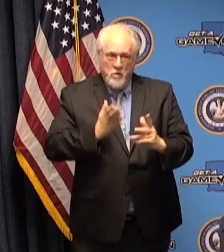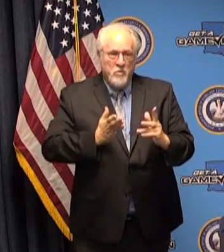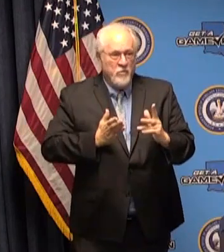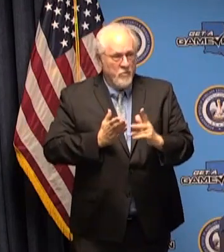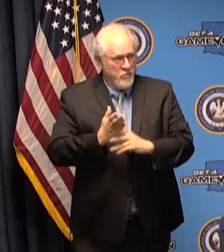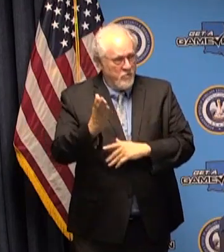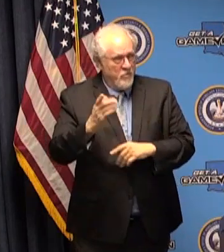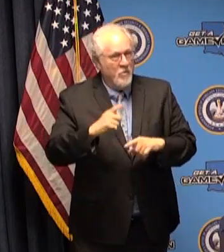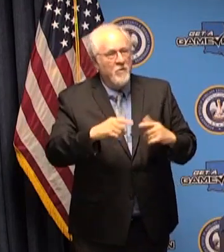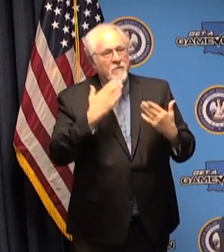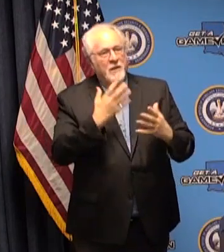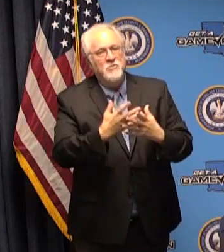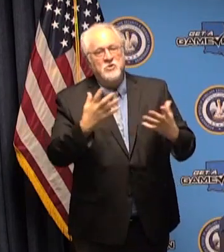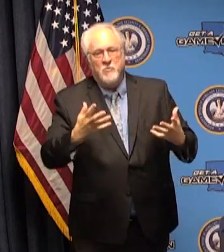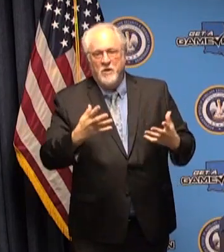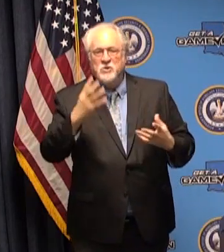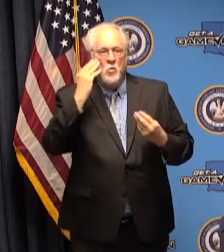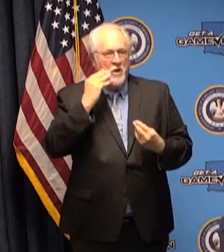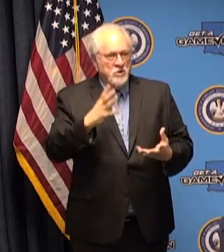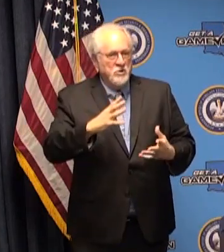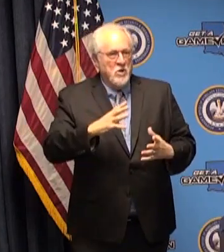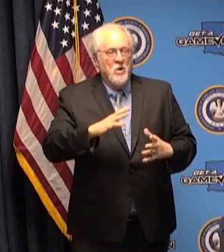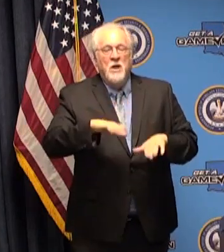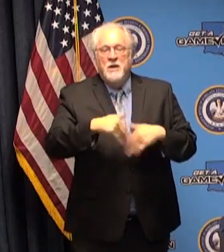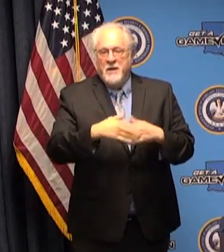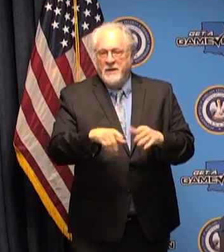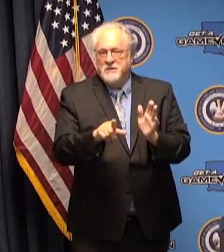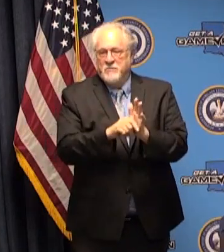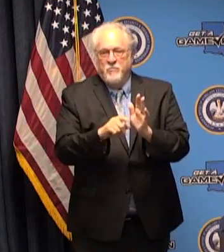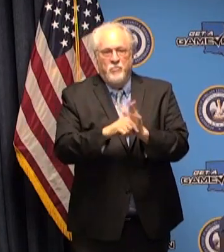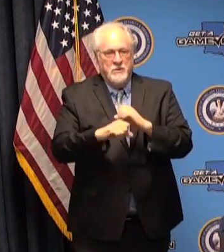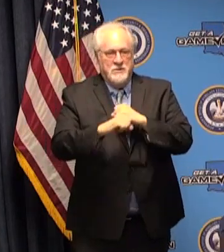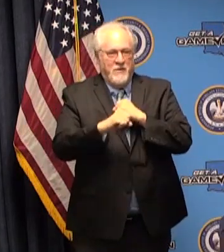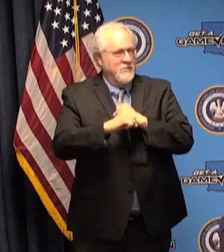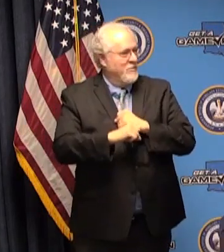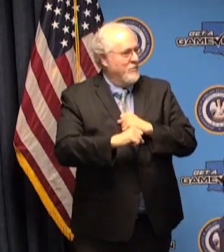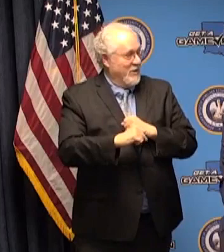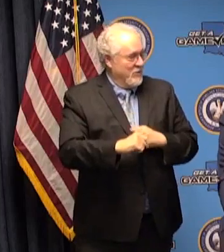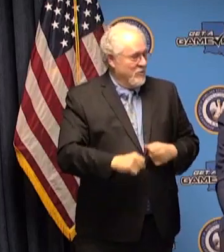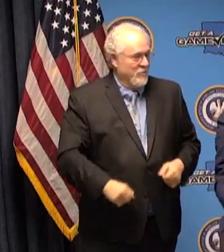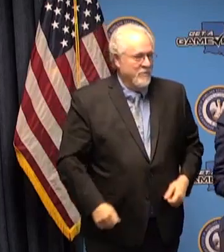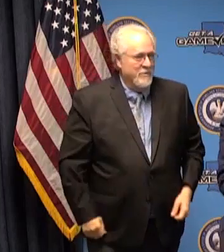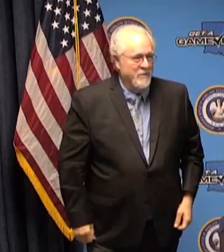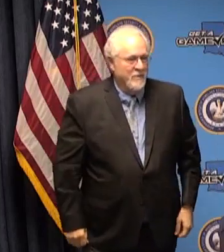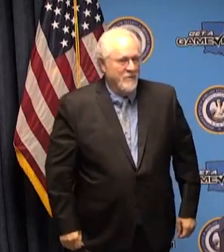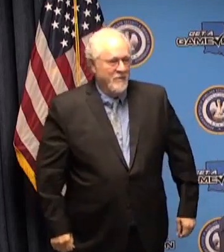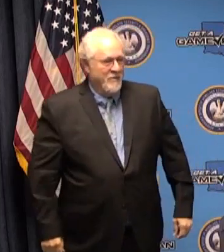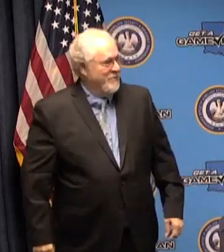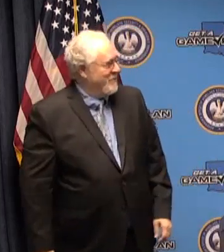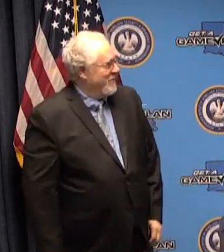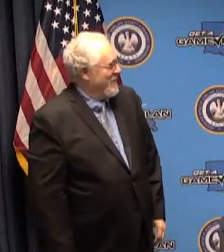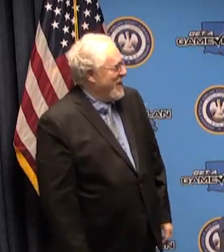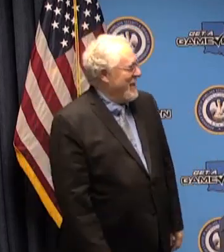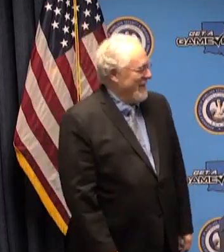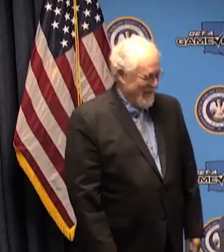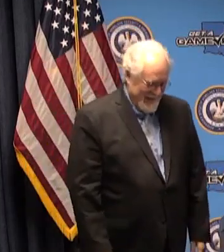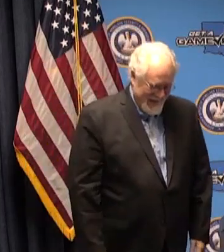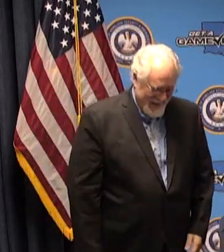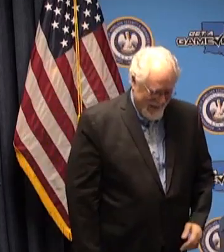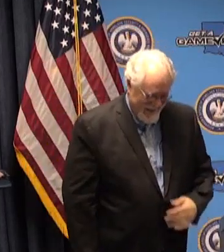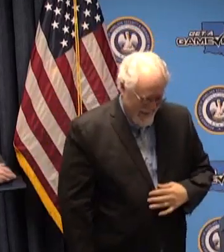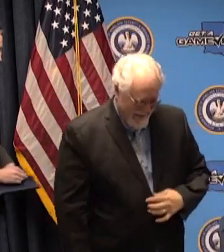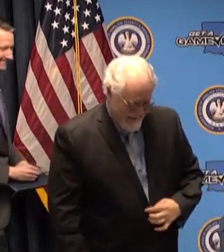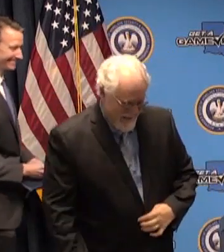through this. Look, thank y'all so much. We'll let you know when we're going to have our next press conference. And thank you. You're working hard